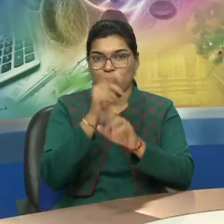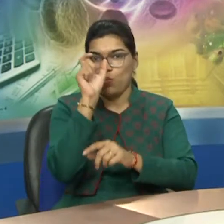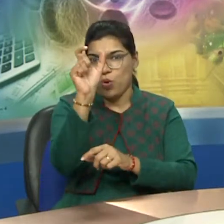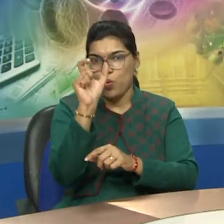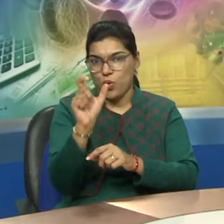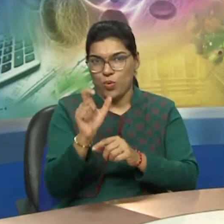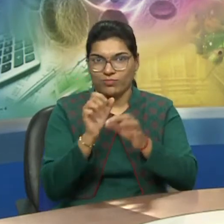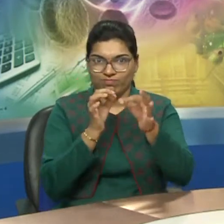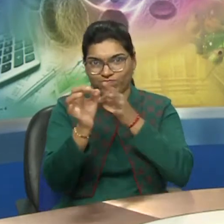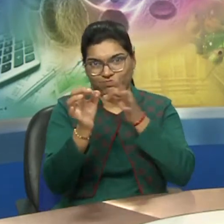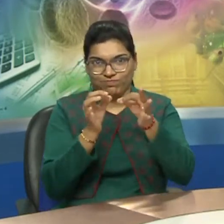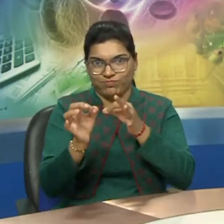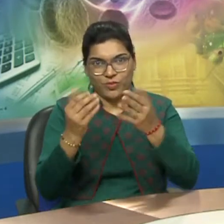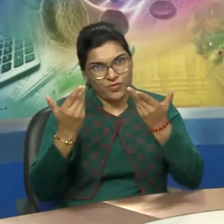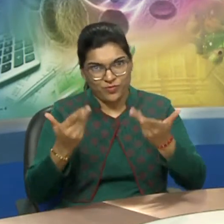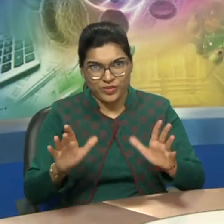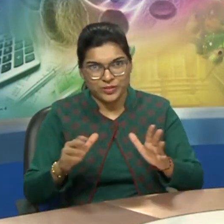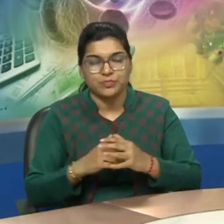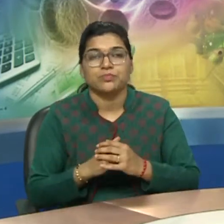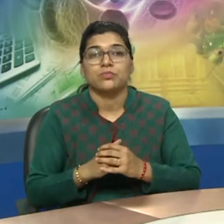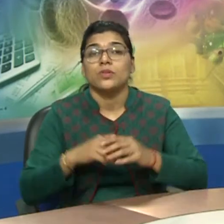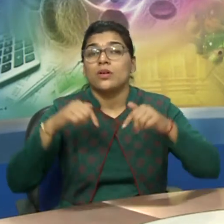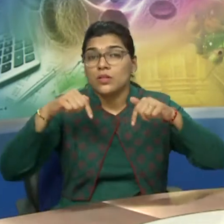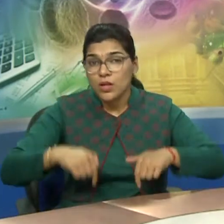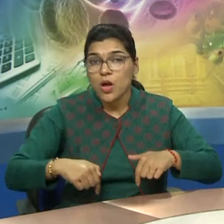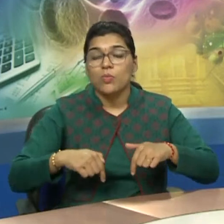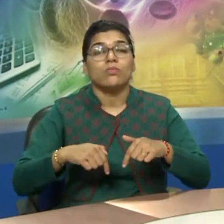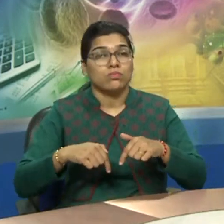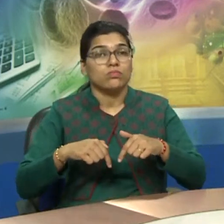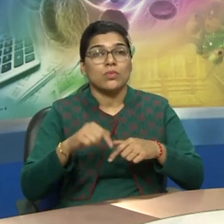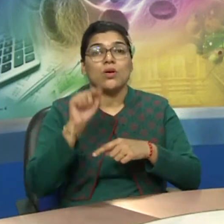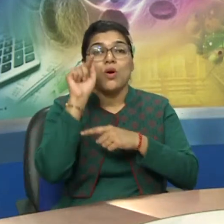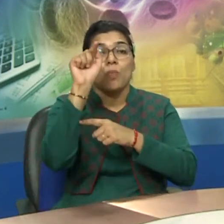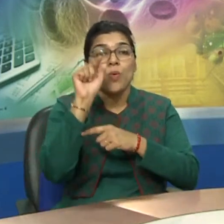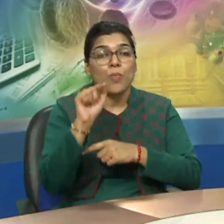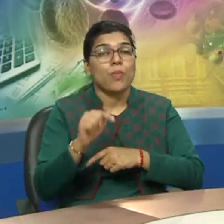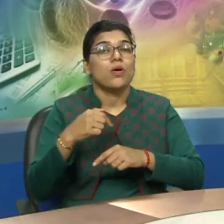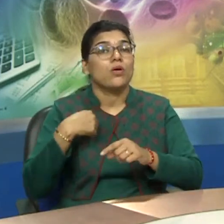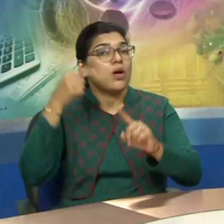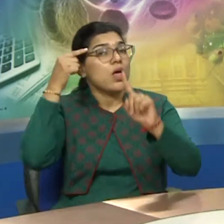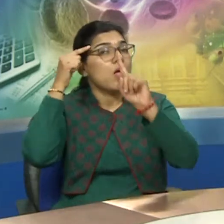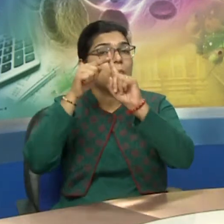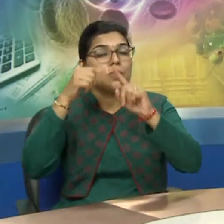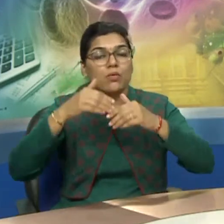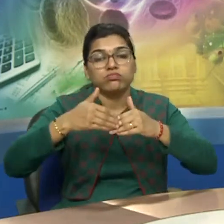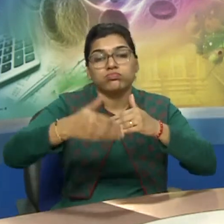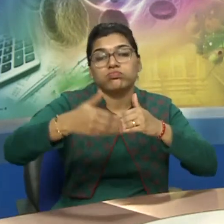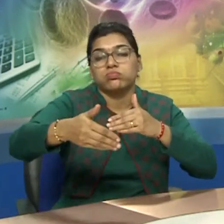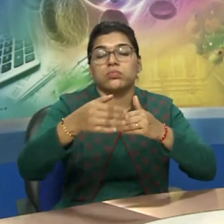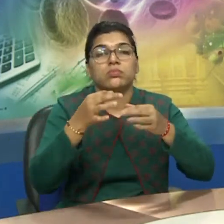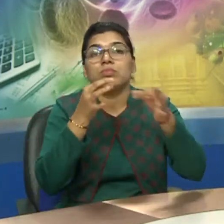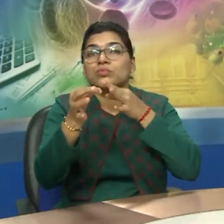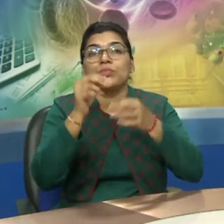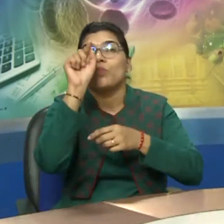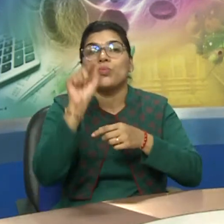So we have understood the difficult words from the lesson. Now let us see